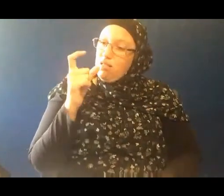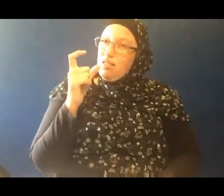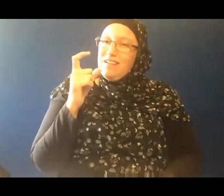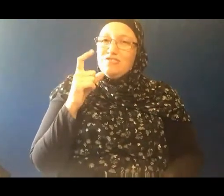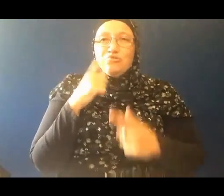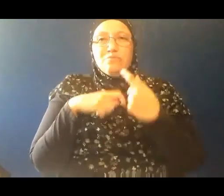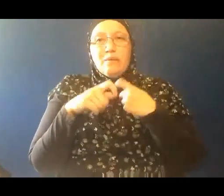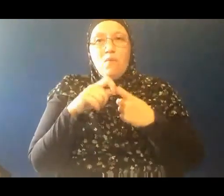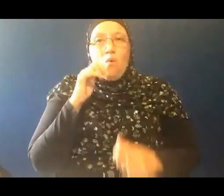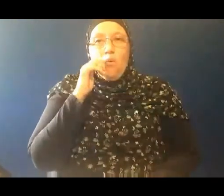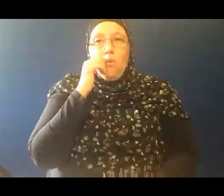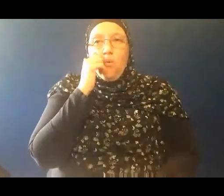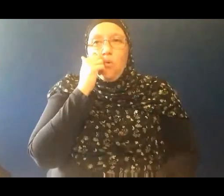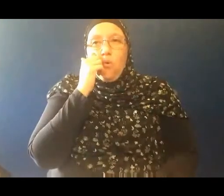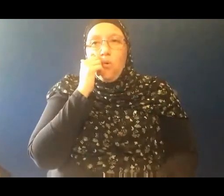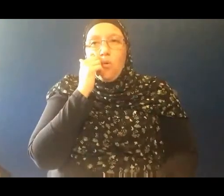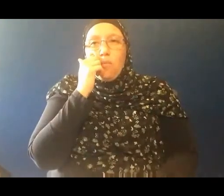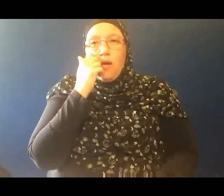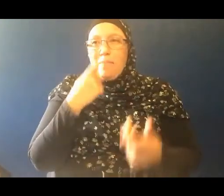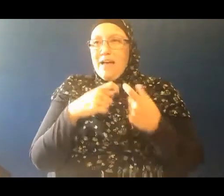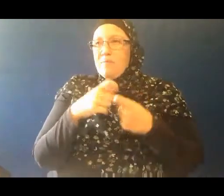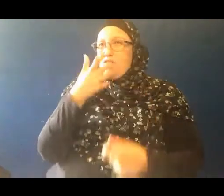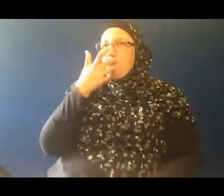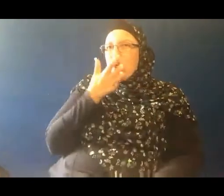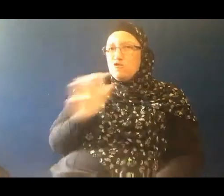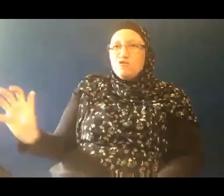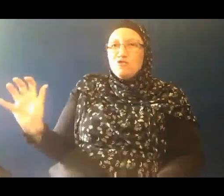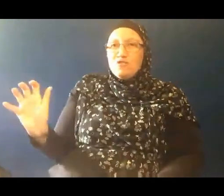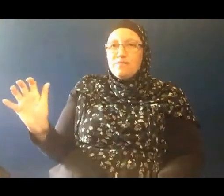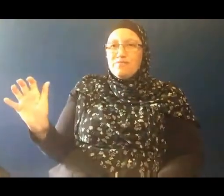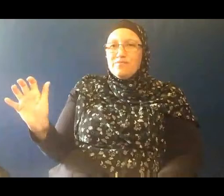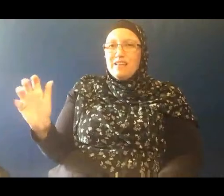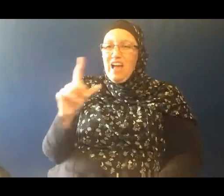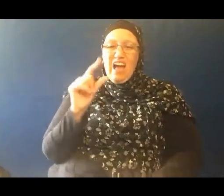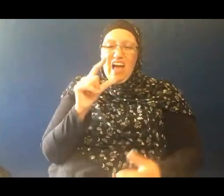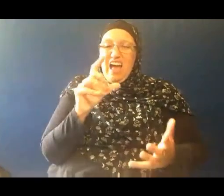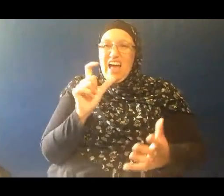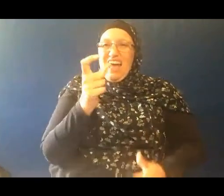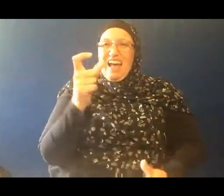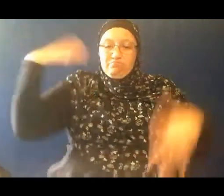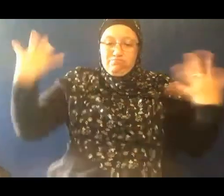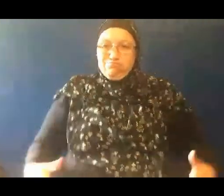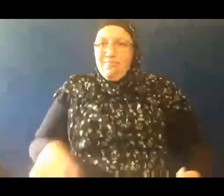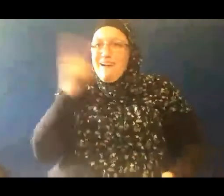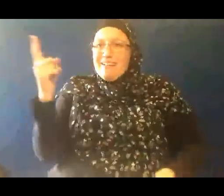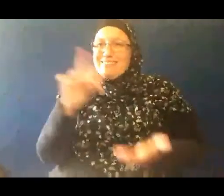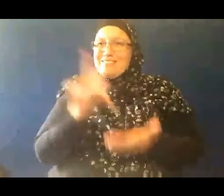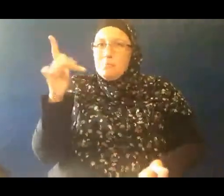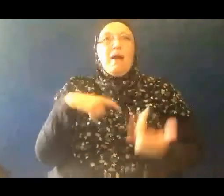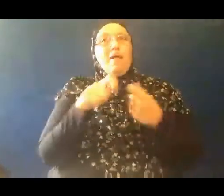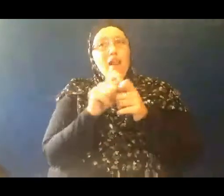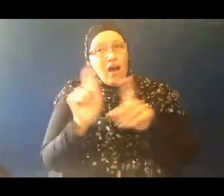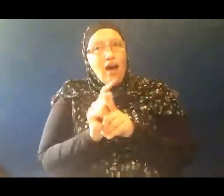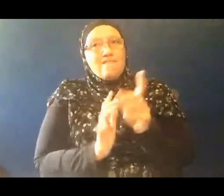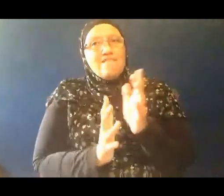turning, warming up, and it is becoming hot. So hot that you can't touch it anymore. It's just like a fire.